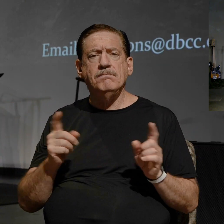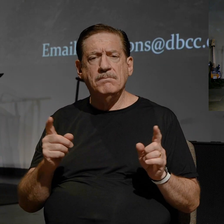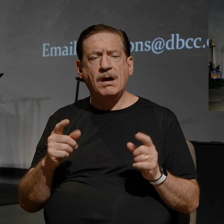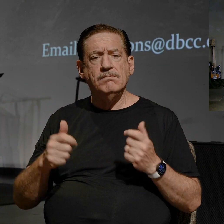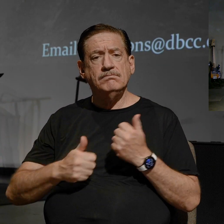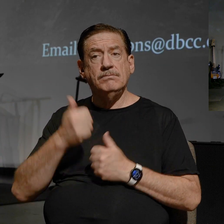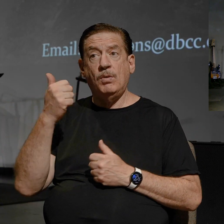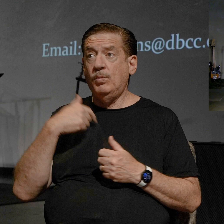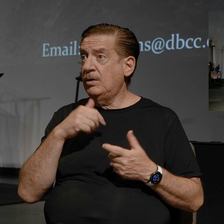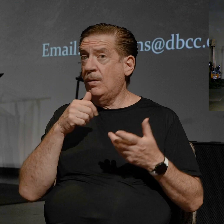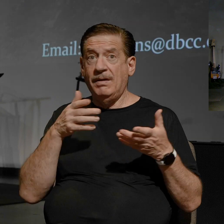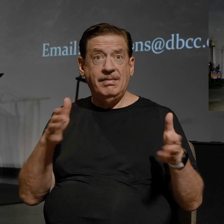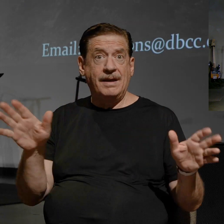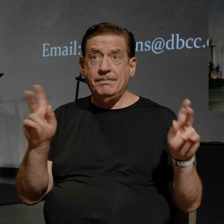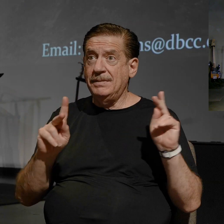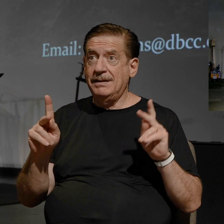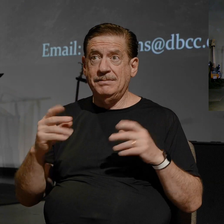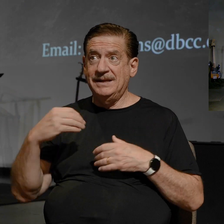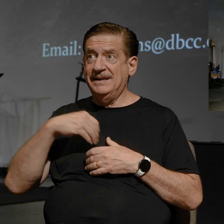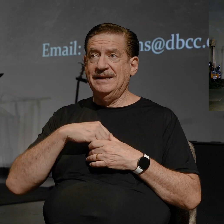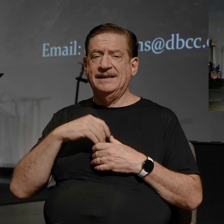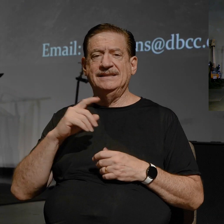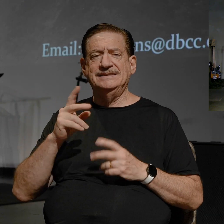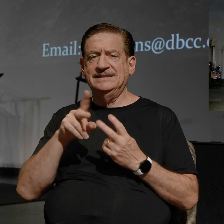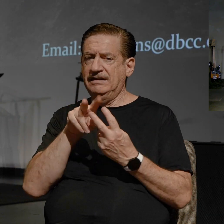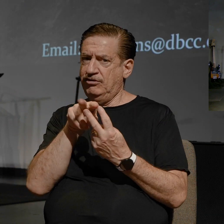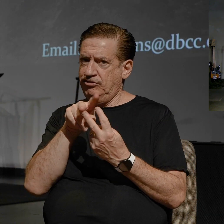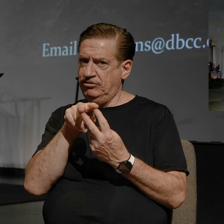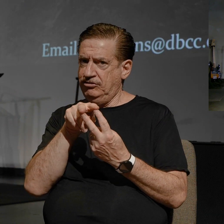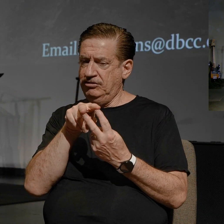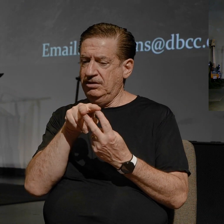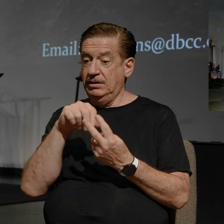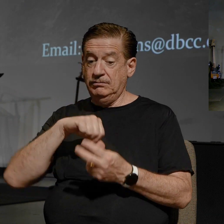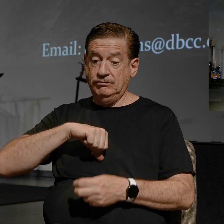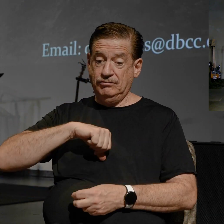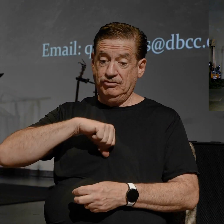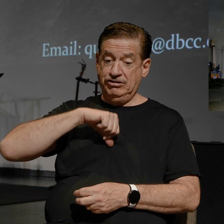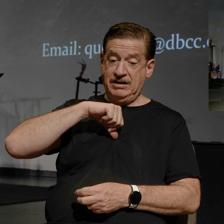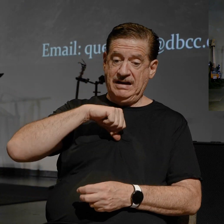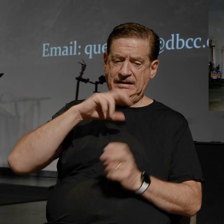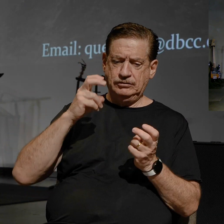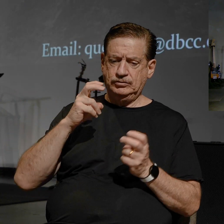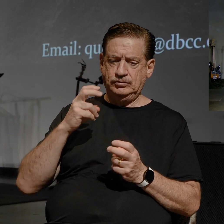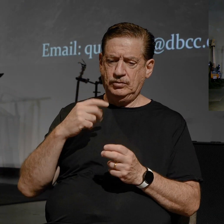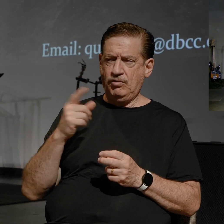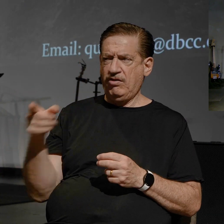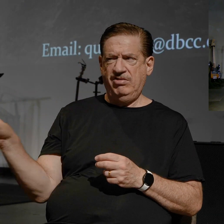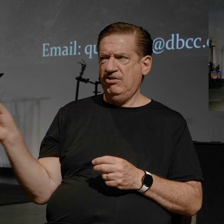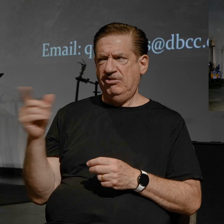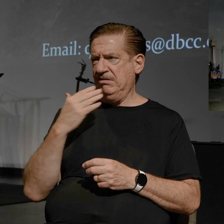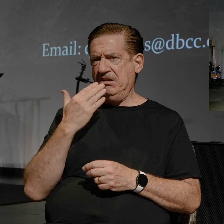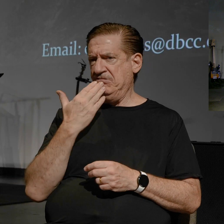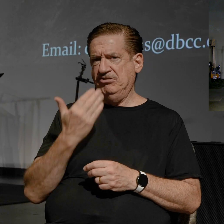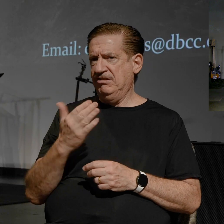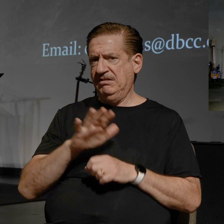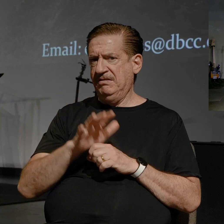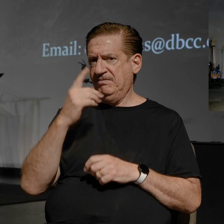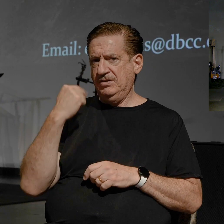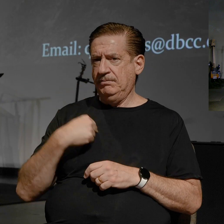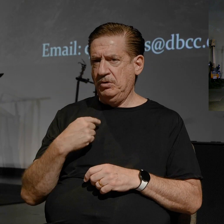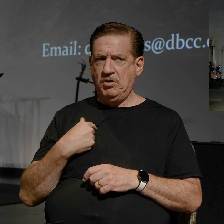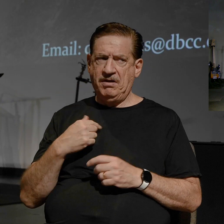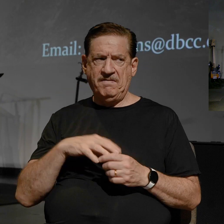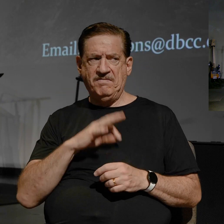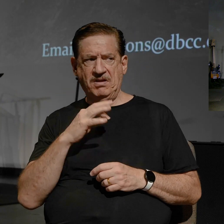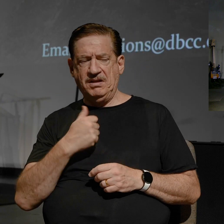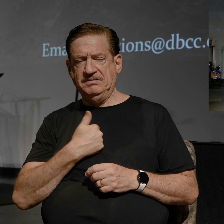allow people in, it's either a pride issue, like they're not good enough, or I can't find anyone who really can pour into me, like I'm at the top of the